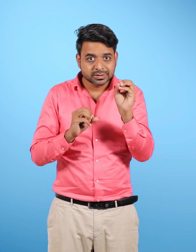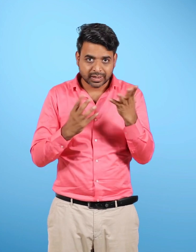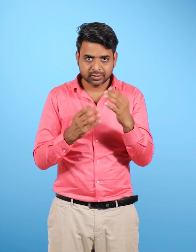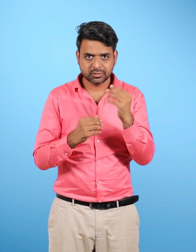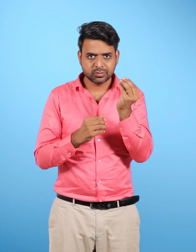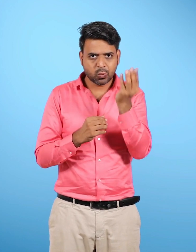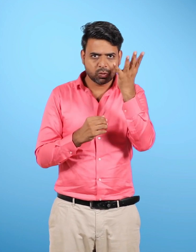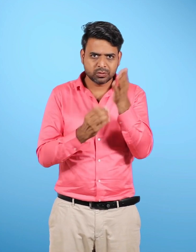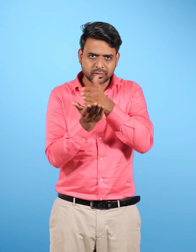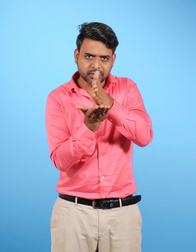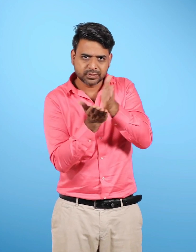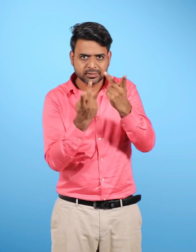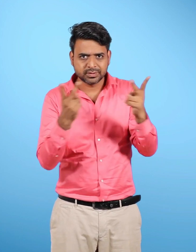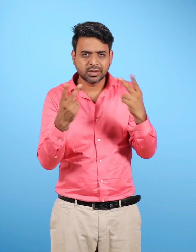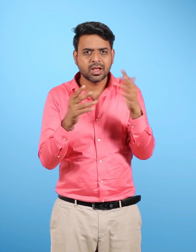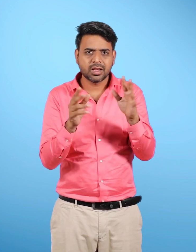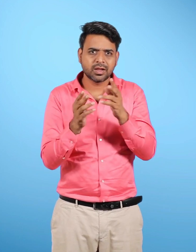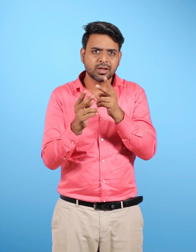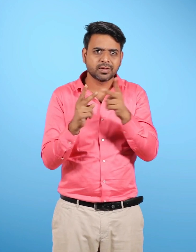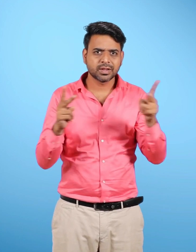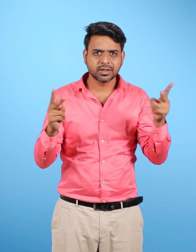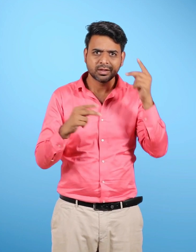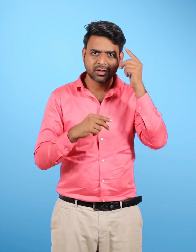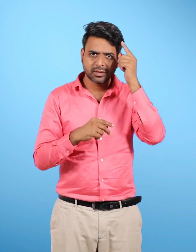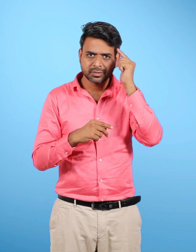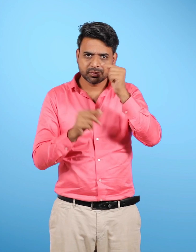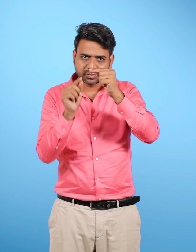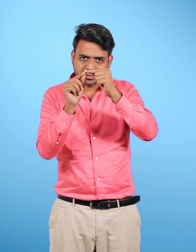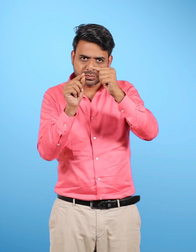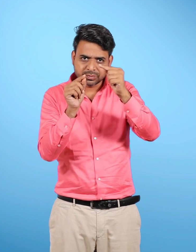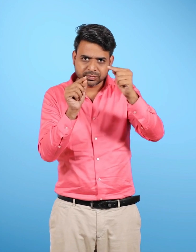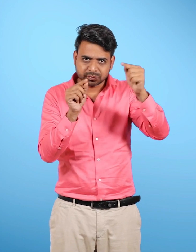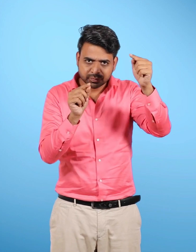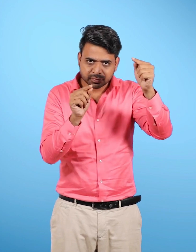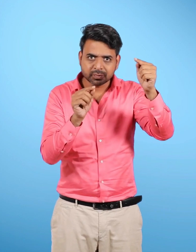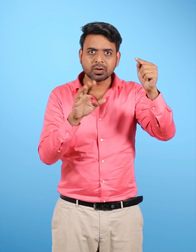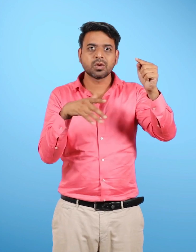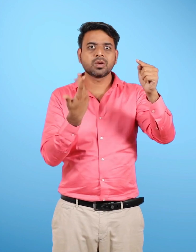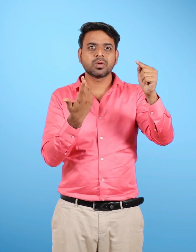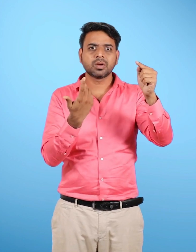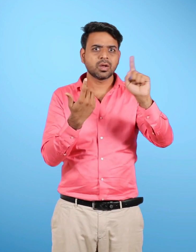Did the bulb glow for the arrangements in which you could not move the pencil from one terminal to the other?